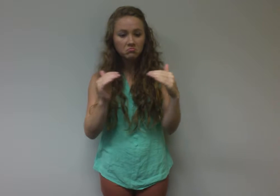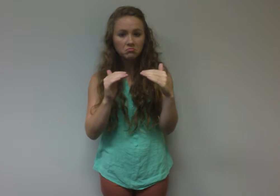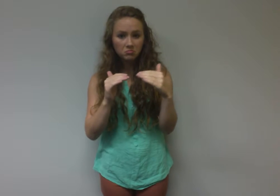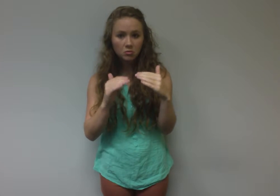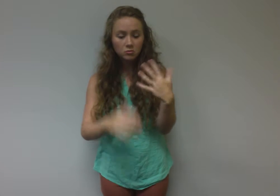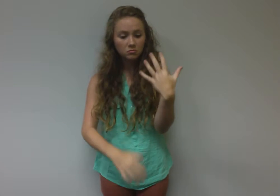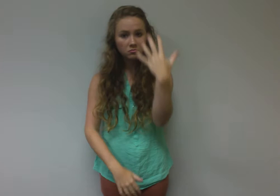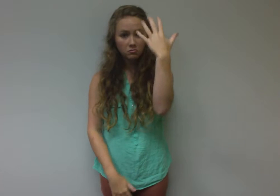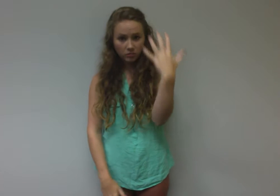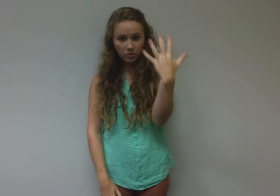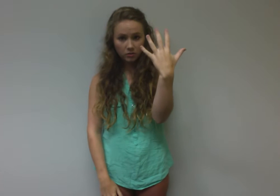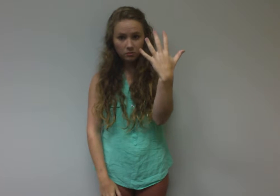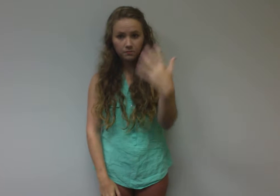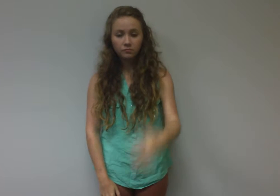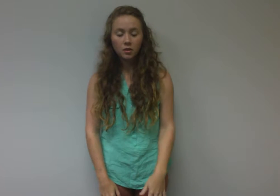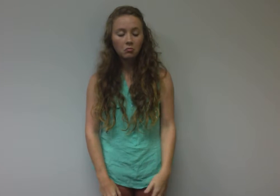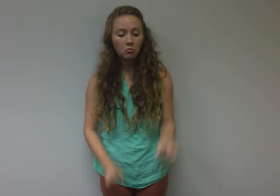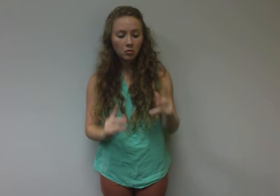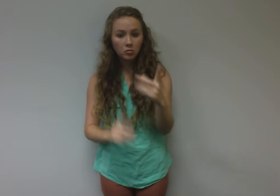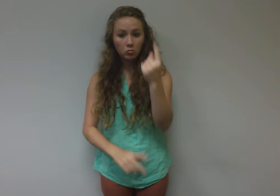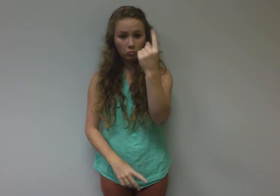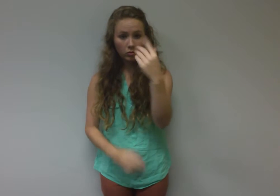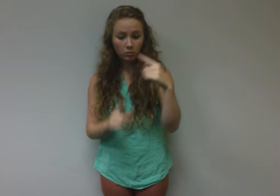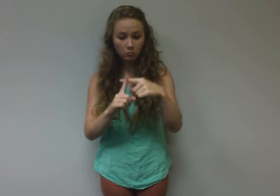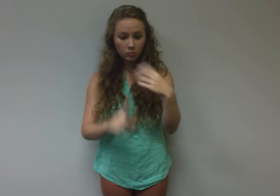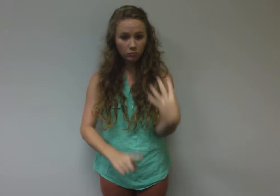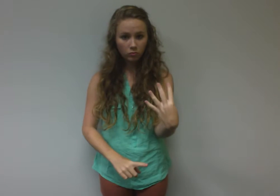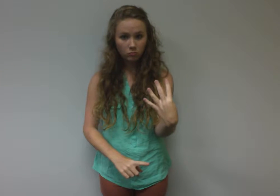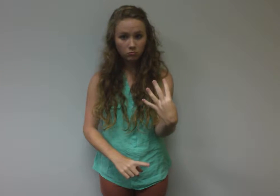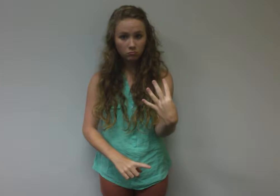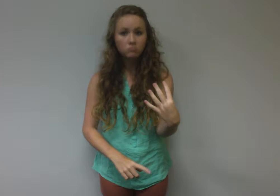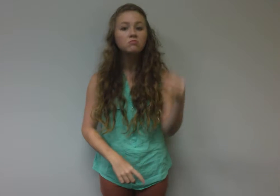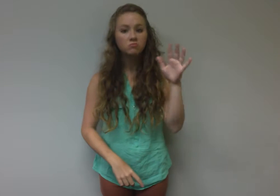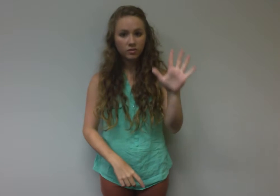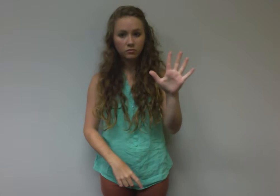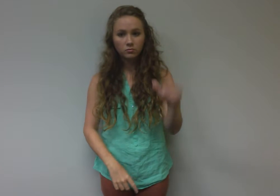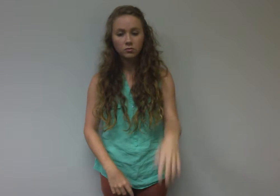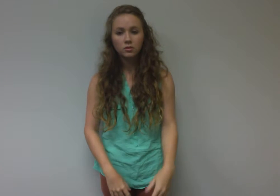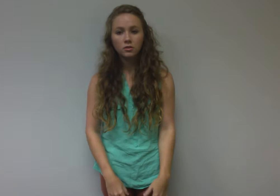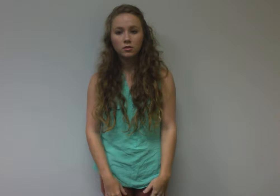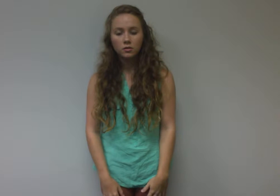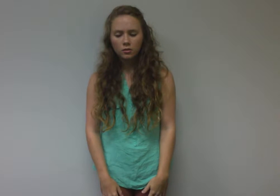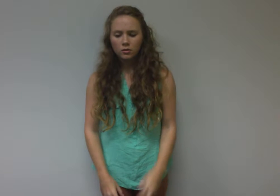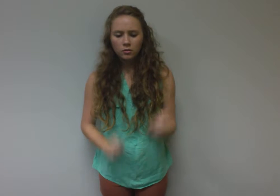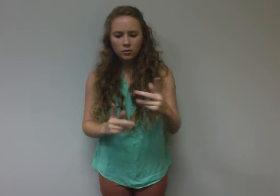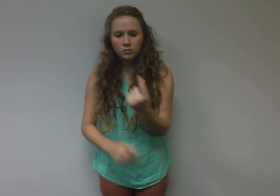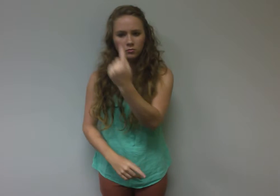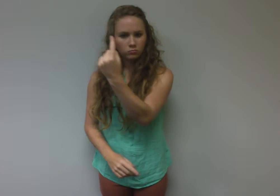1 plus this 4 is equal to 5. Now I go to this one. This 1 plus, well, there's nothing here other than a plus sign, and that's not a